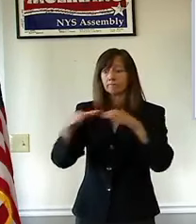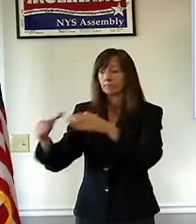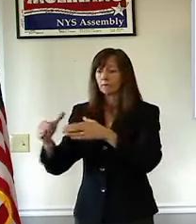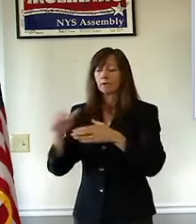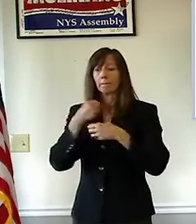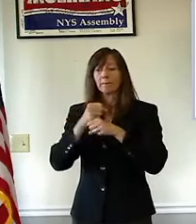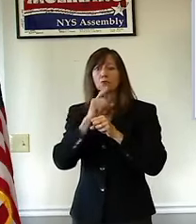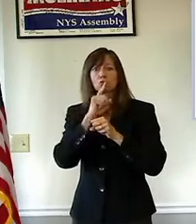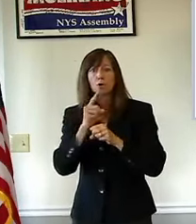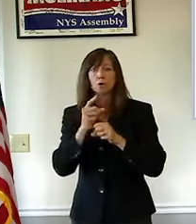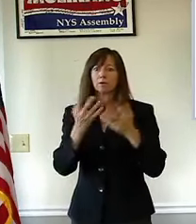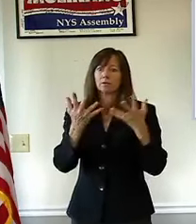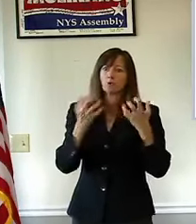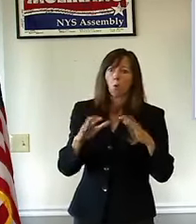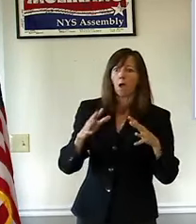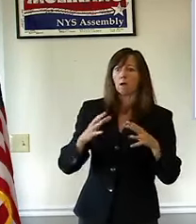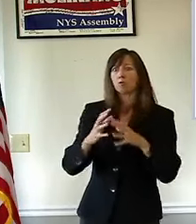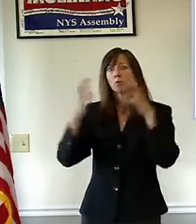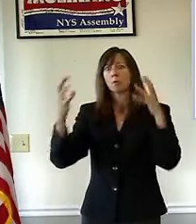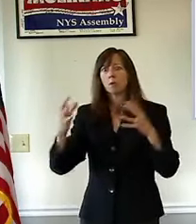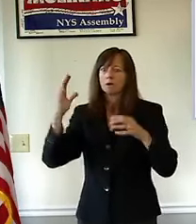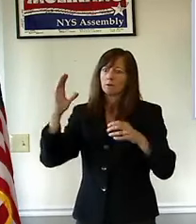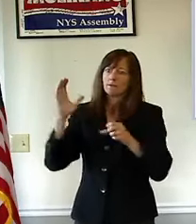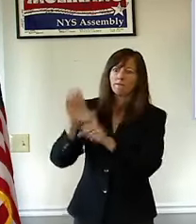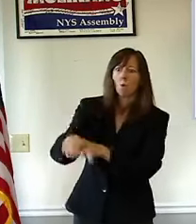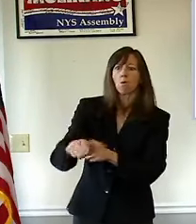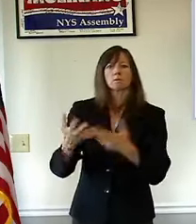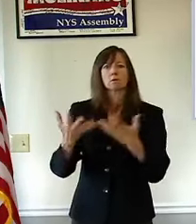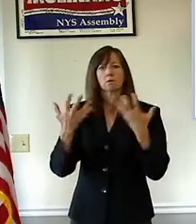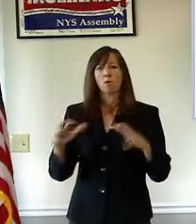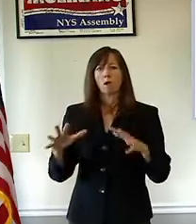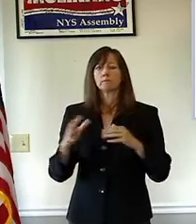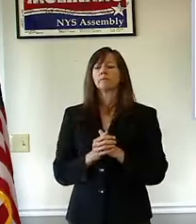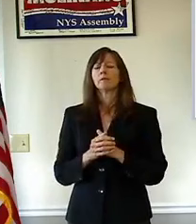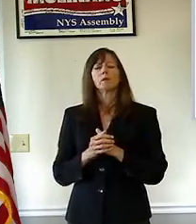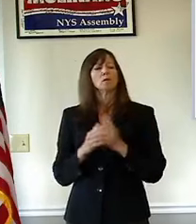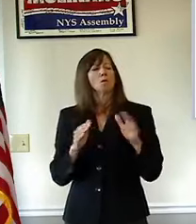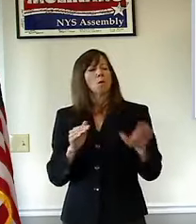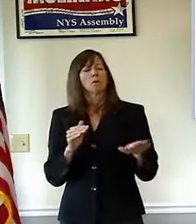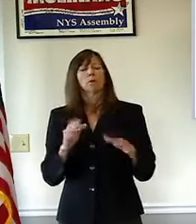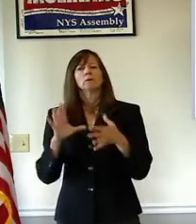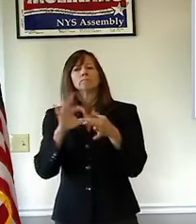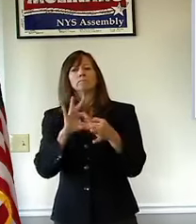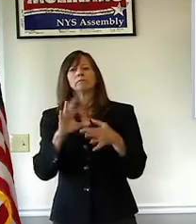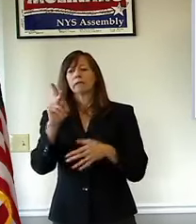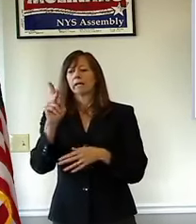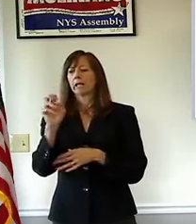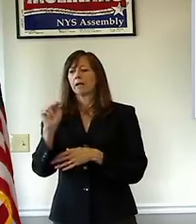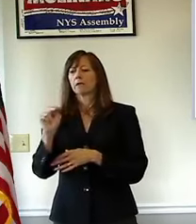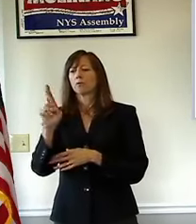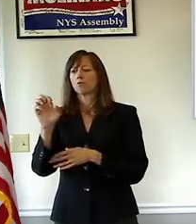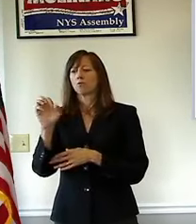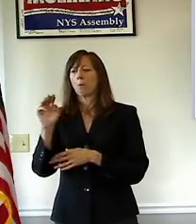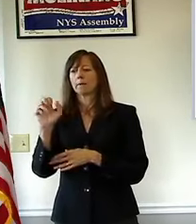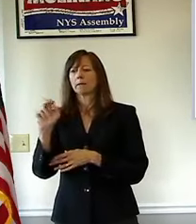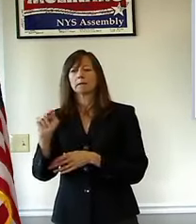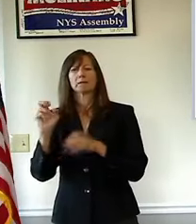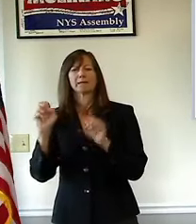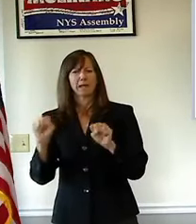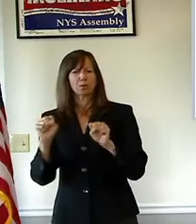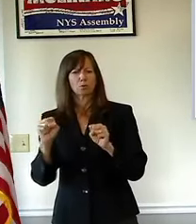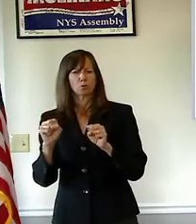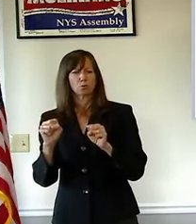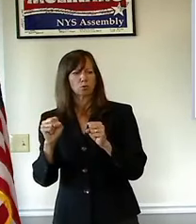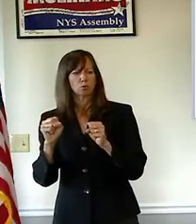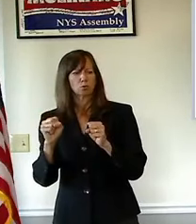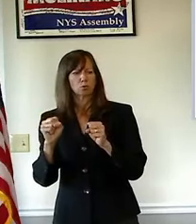force. Ken Roman, while you're on the call, could you just explain what occurred today and what the police agencies have, what their response